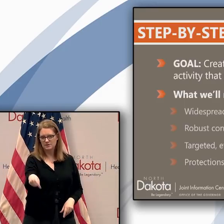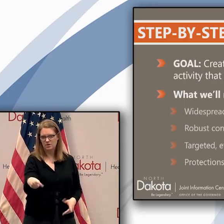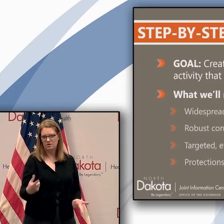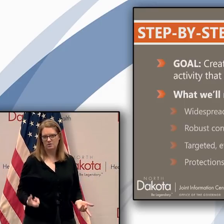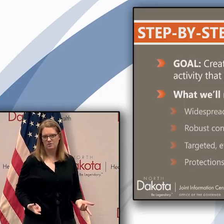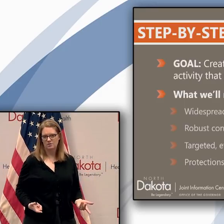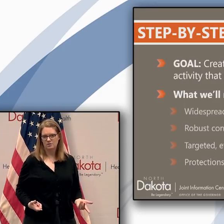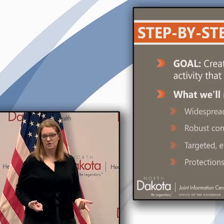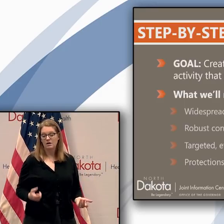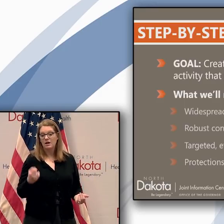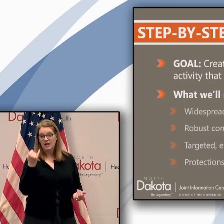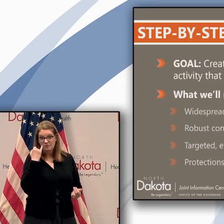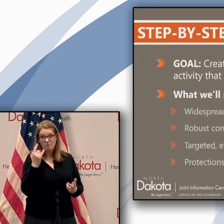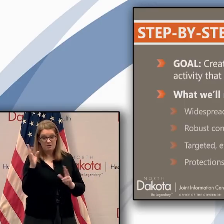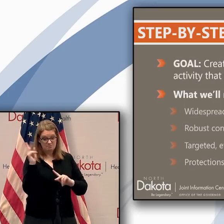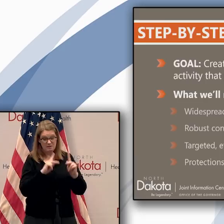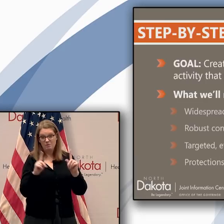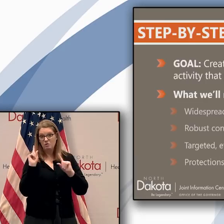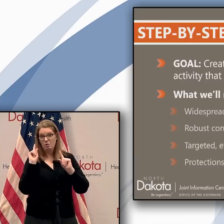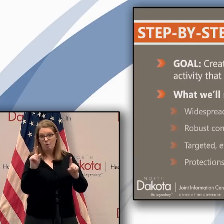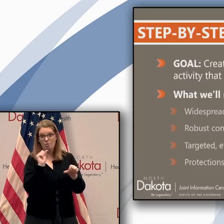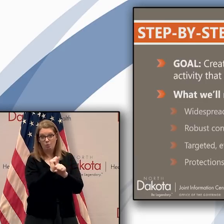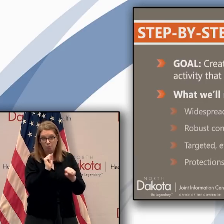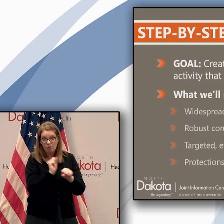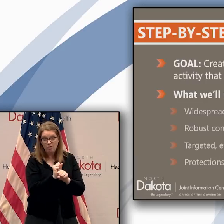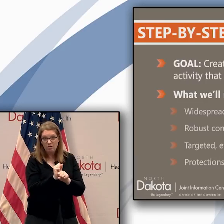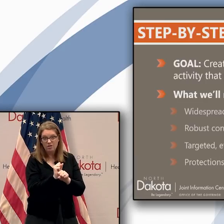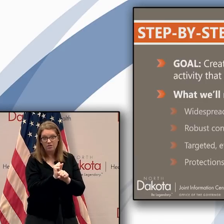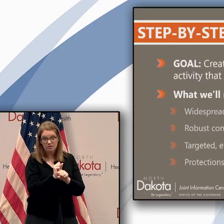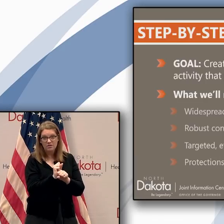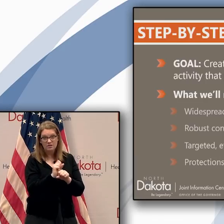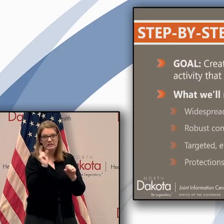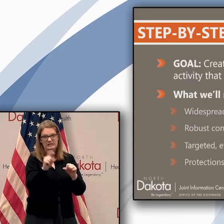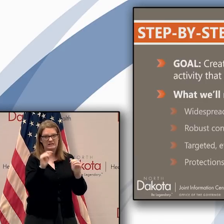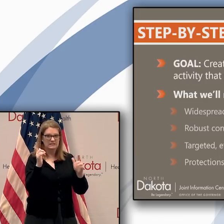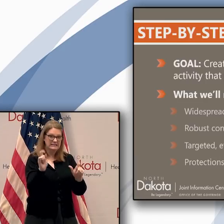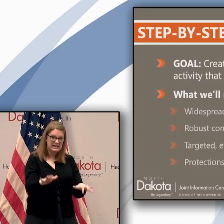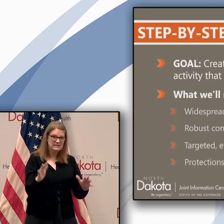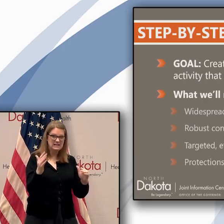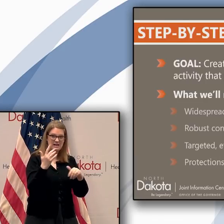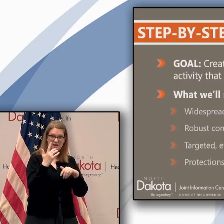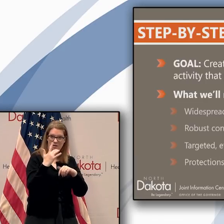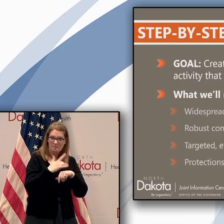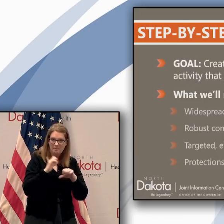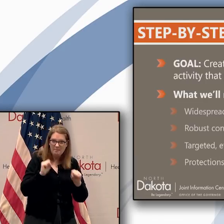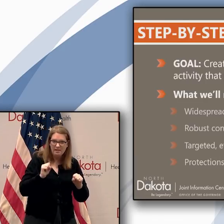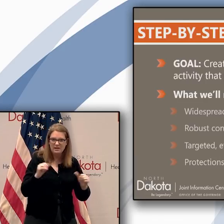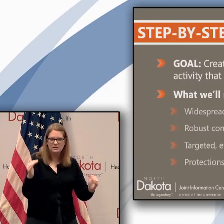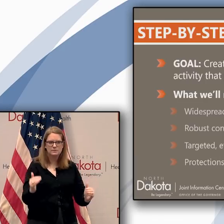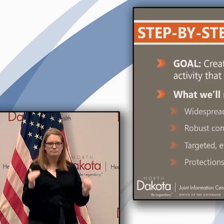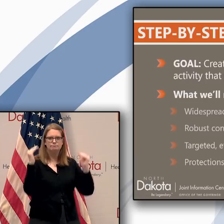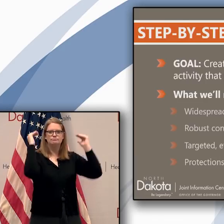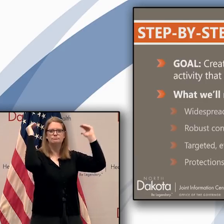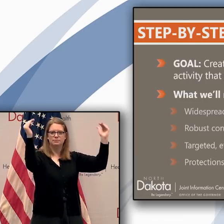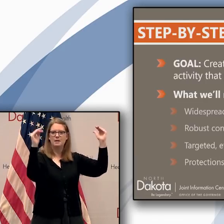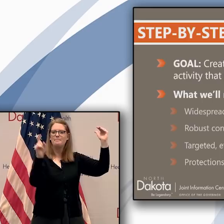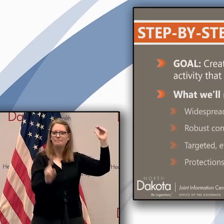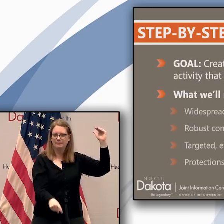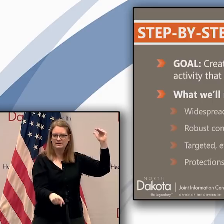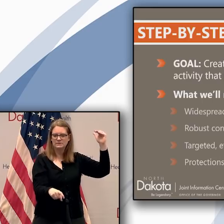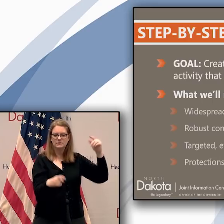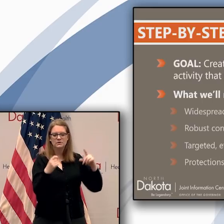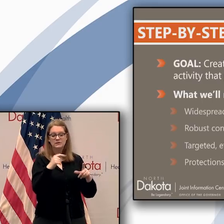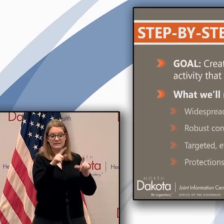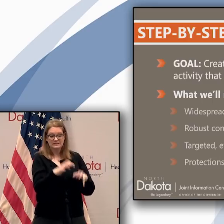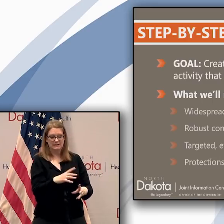we're going to get everybody back to work the way we need to get everybody back to work, we have to ramp up our testing capacity. When you do the testing and you find a